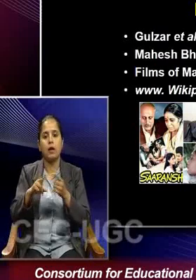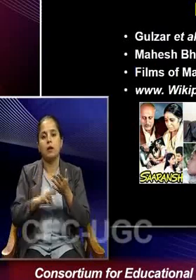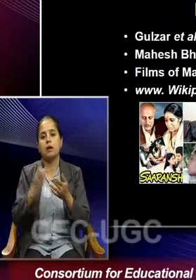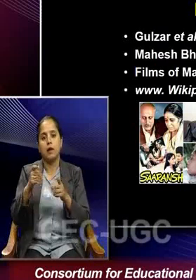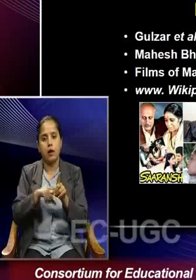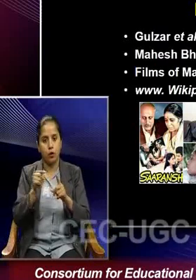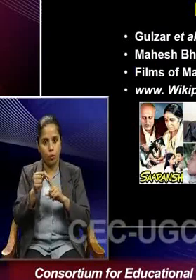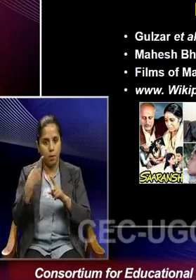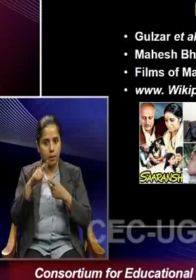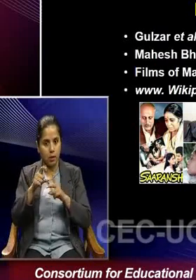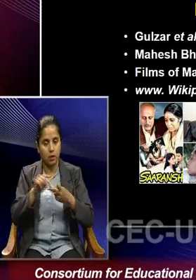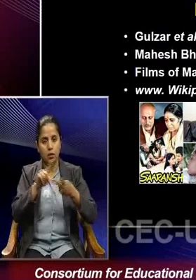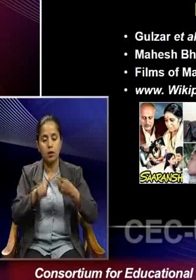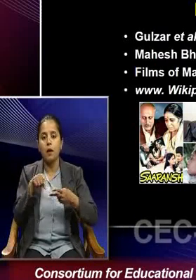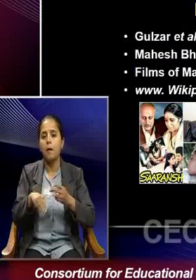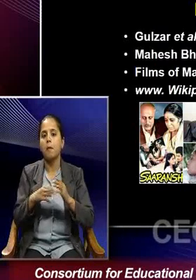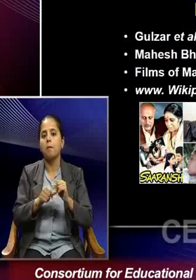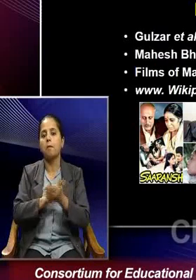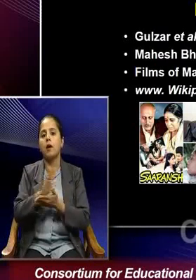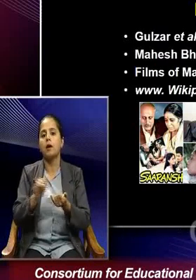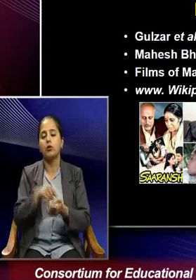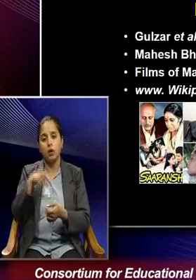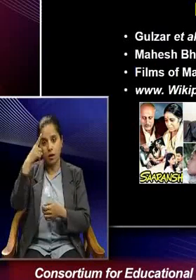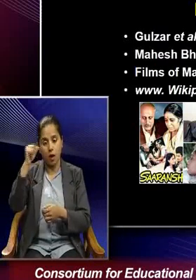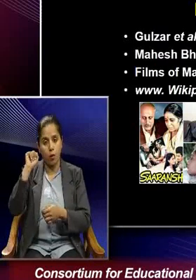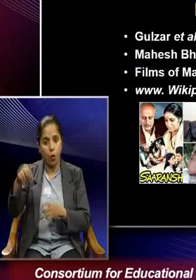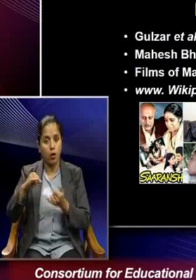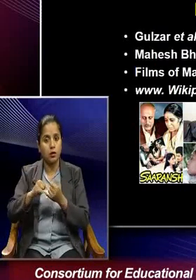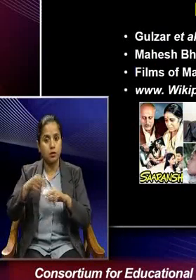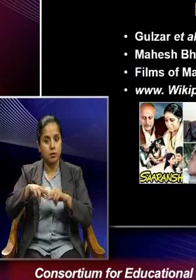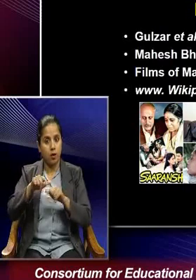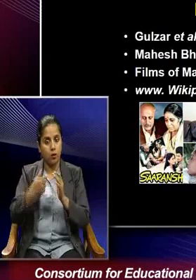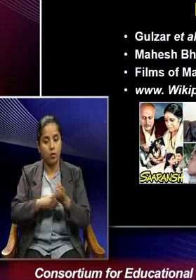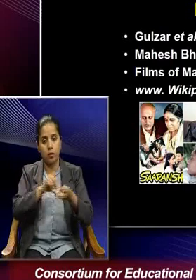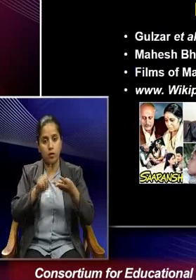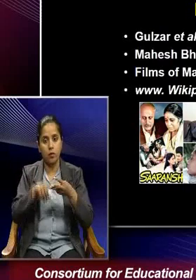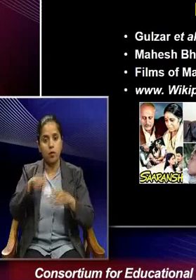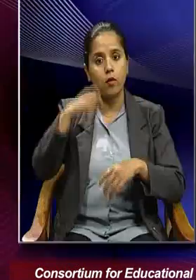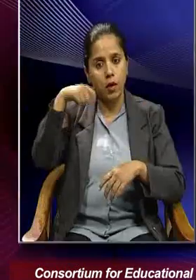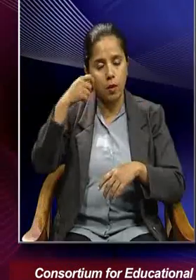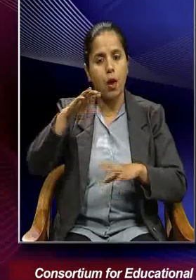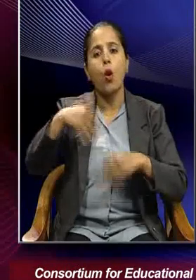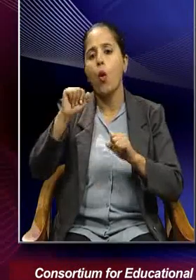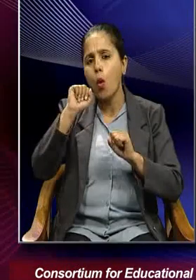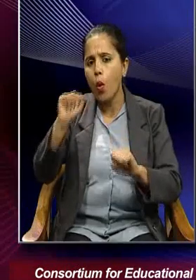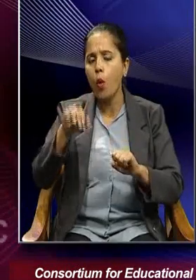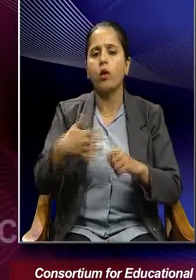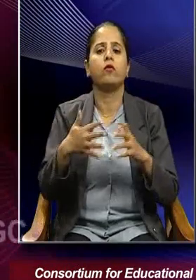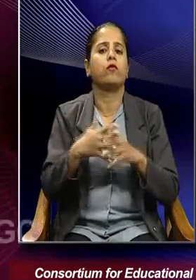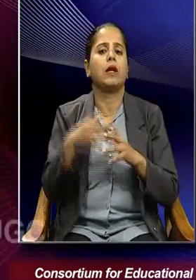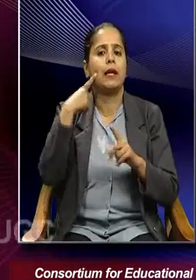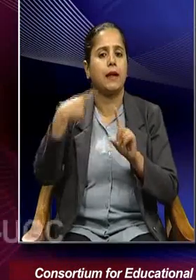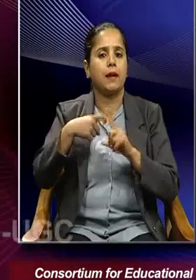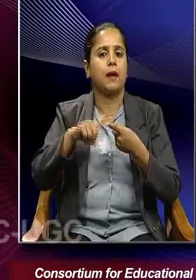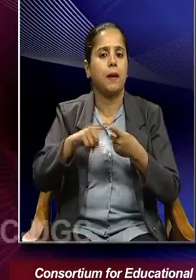Mahesh Bhatt Khwabon Ka Safar, films of Mahesh Bhatt, and then wikipedia.com. So